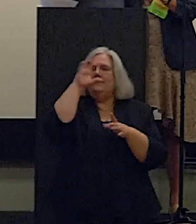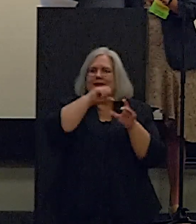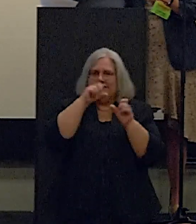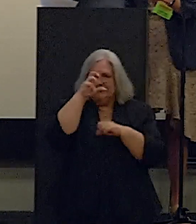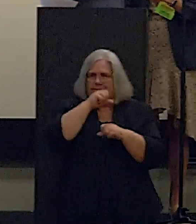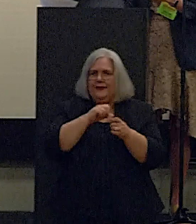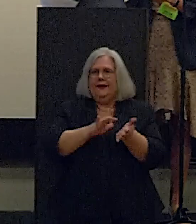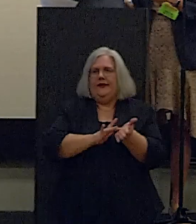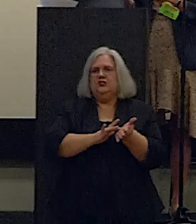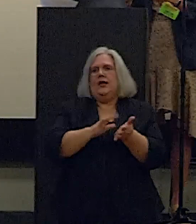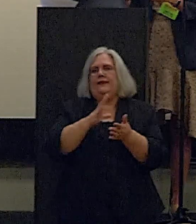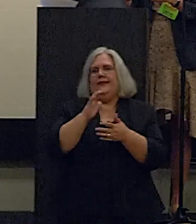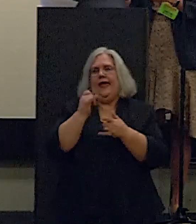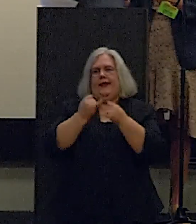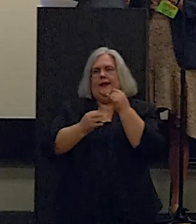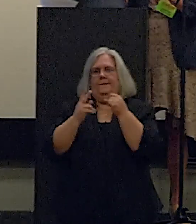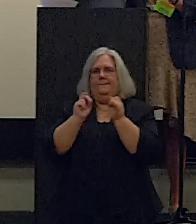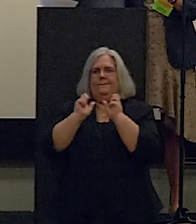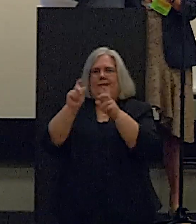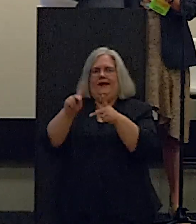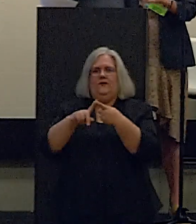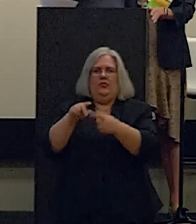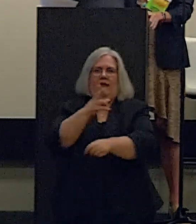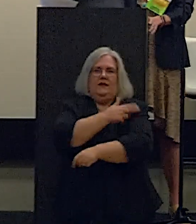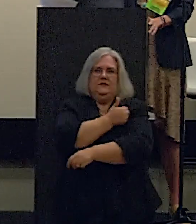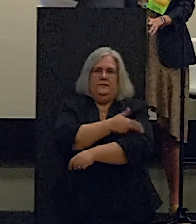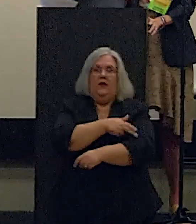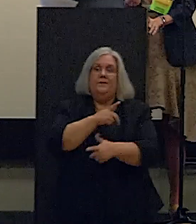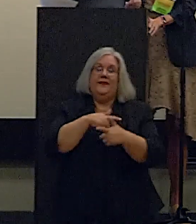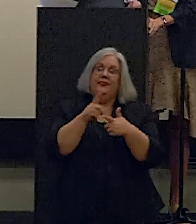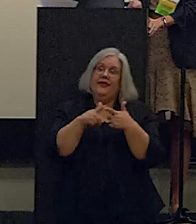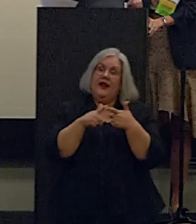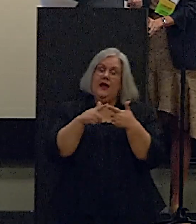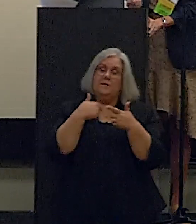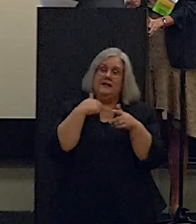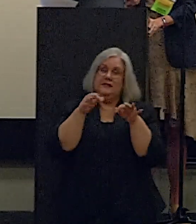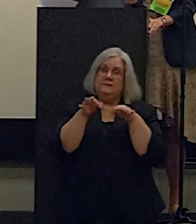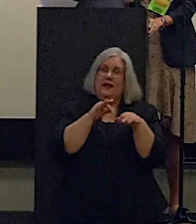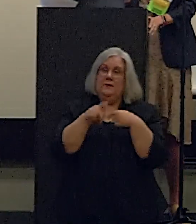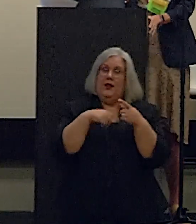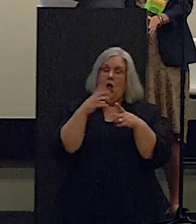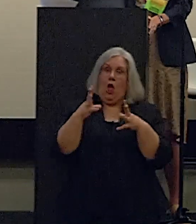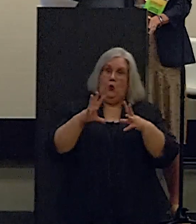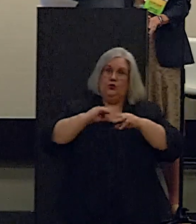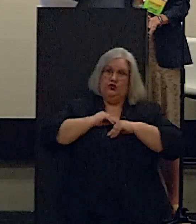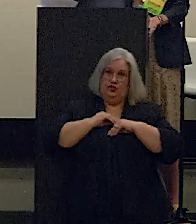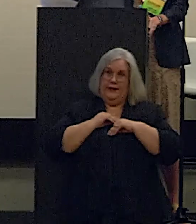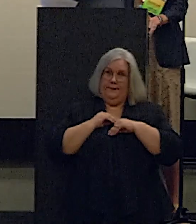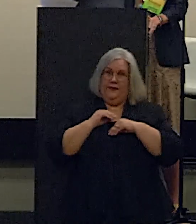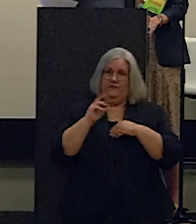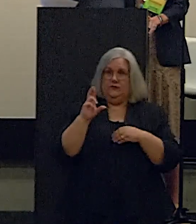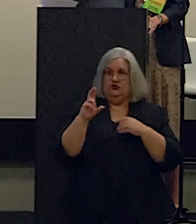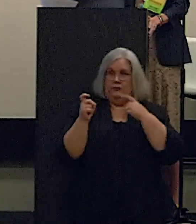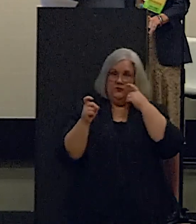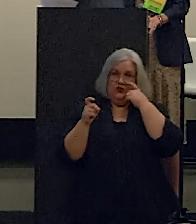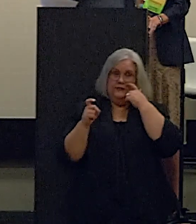hospital. And then I want to explain that ownership of prescriptions. So